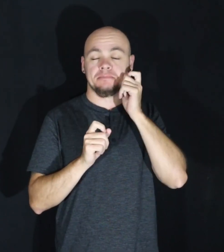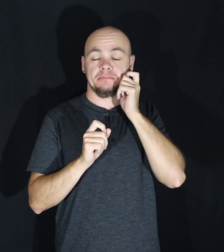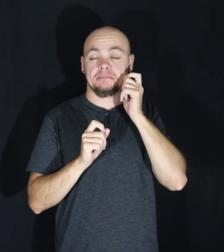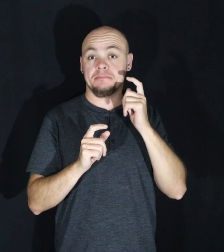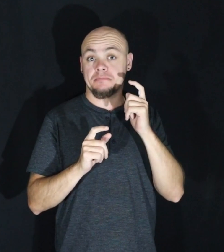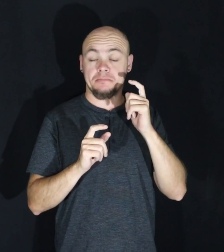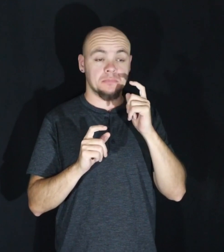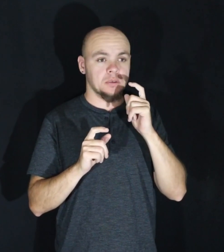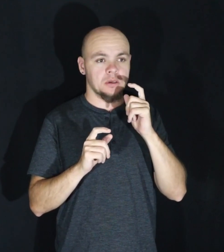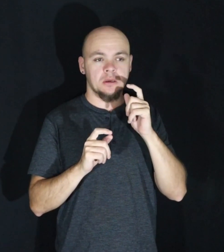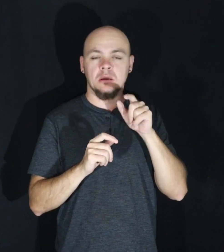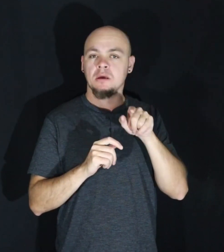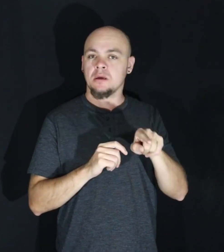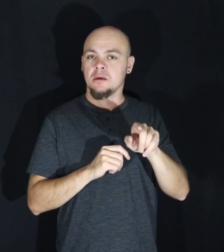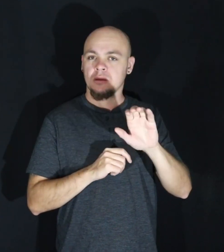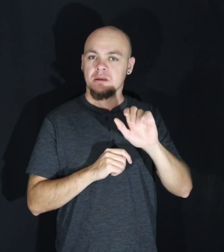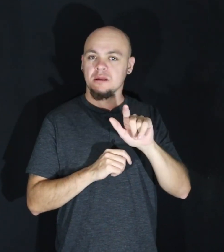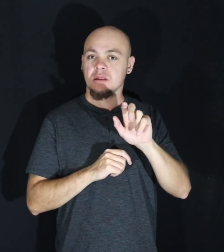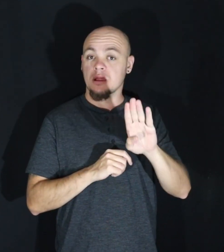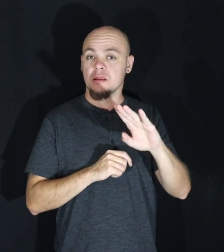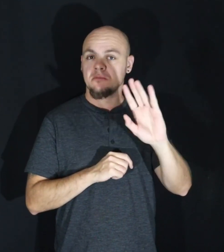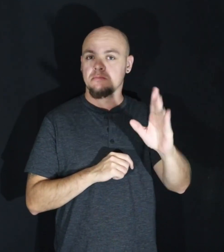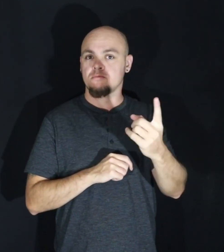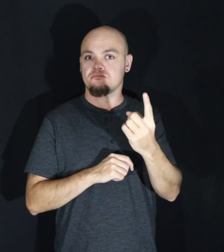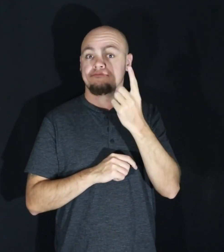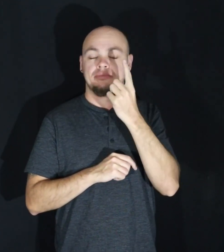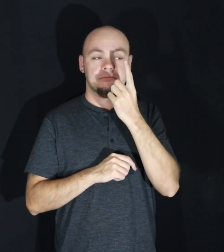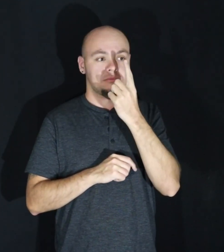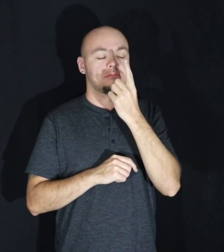them, Caleb was standing in front of me.